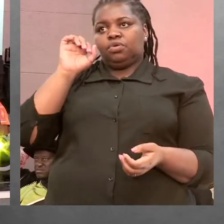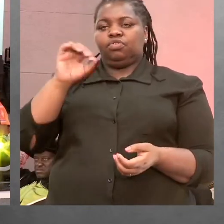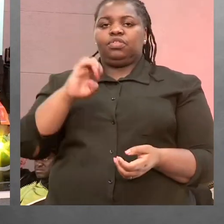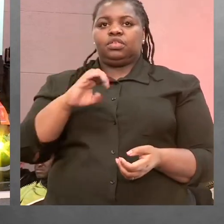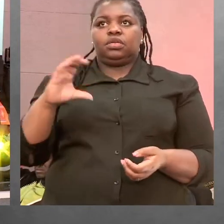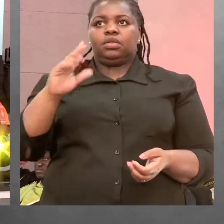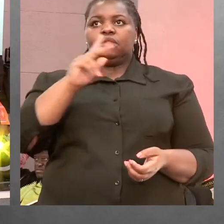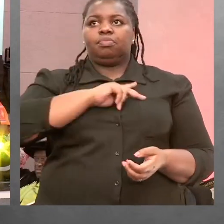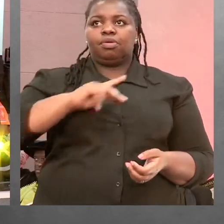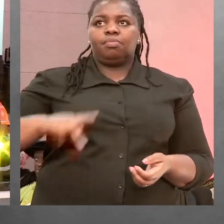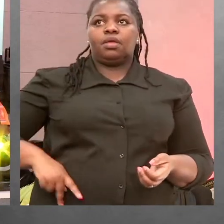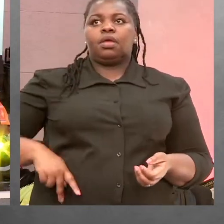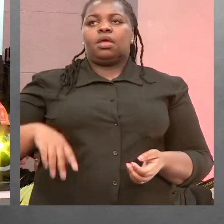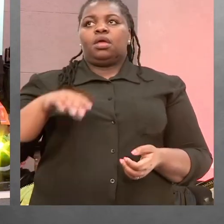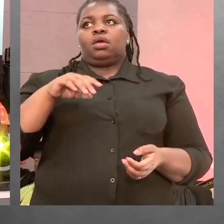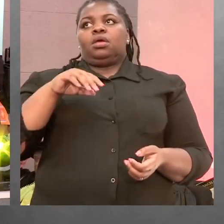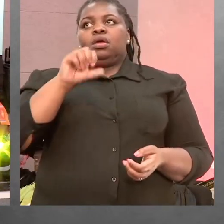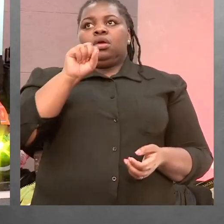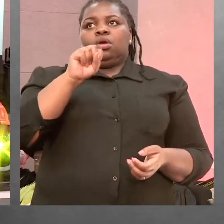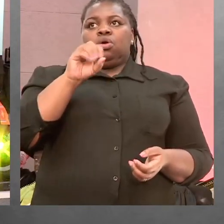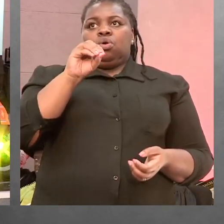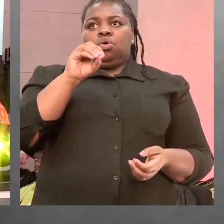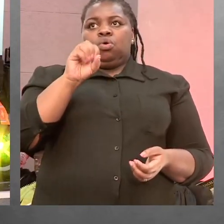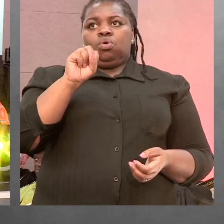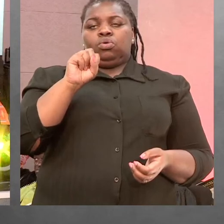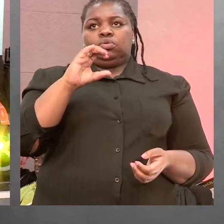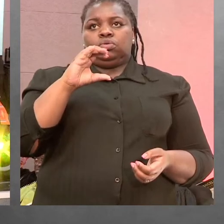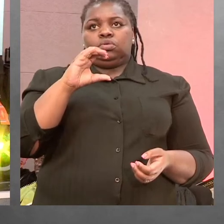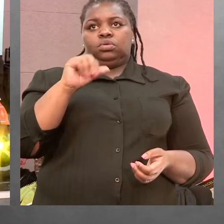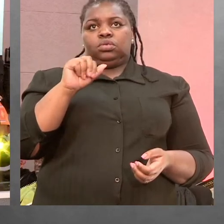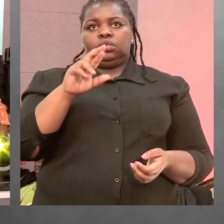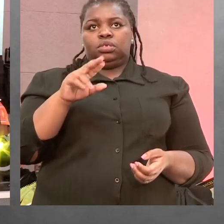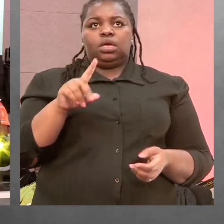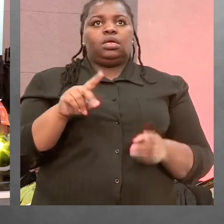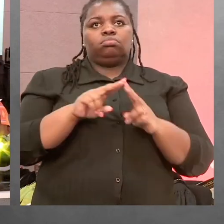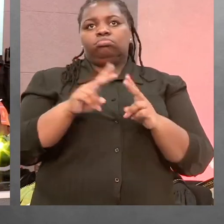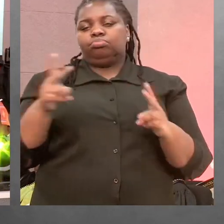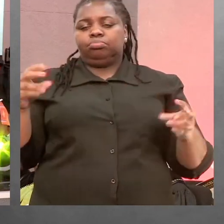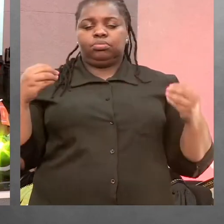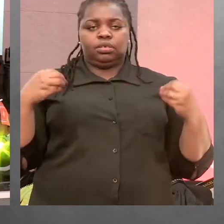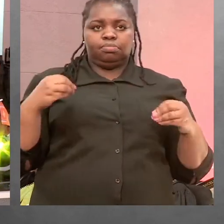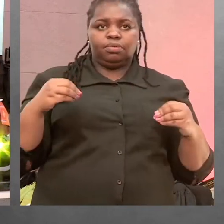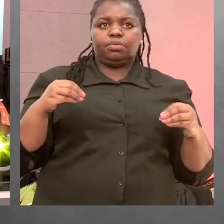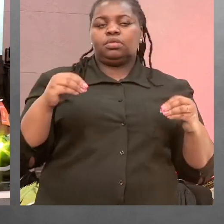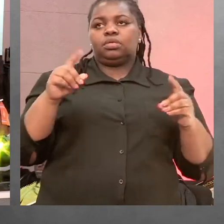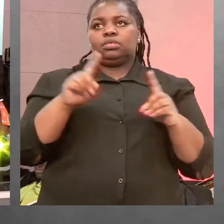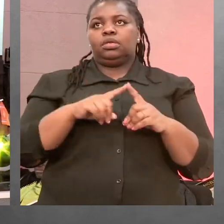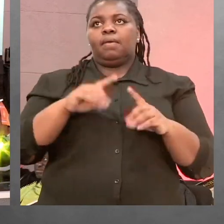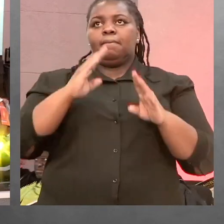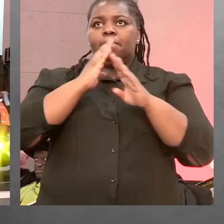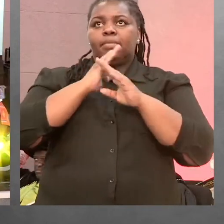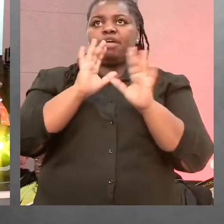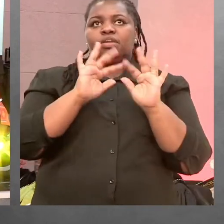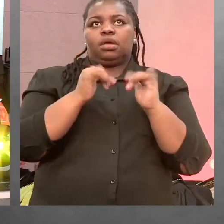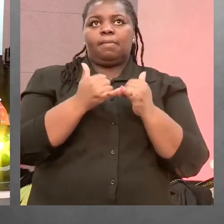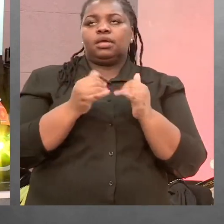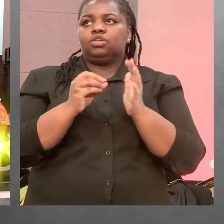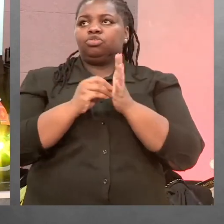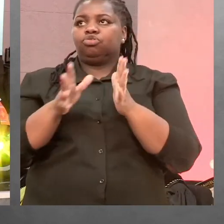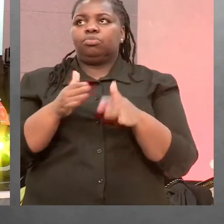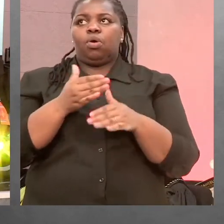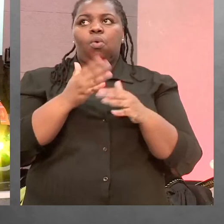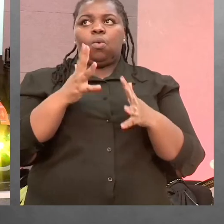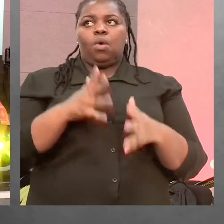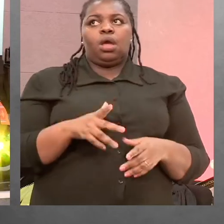the Premier Oscar Mabuyane, various sitters, businesses, and philanthropic individuals, students, workers